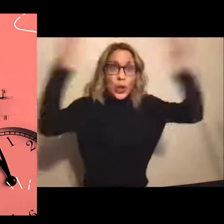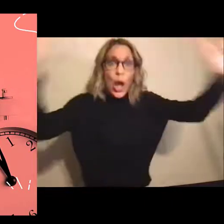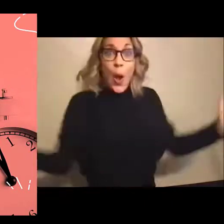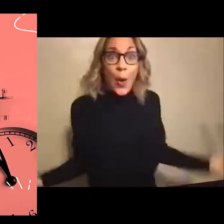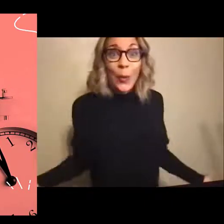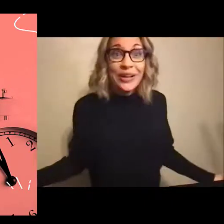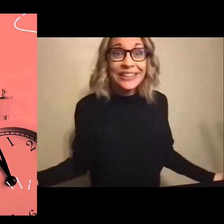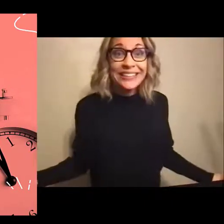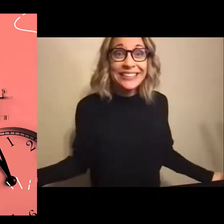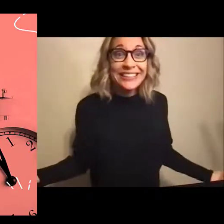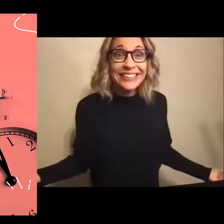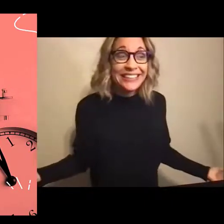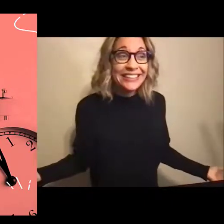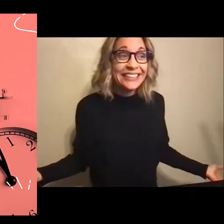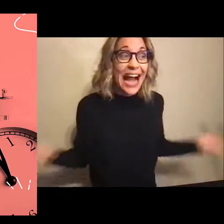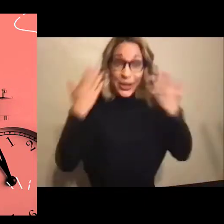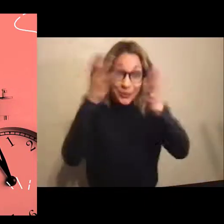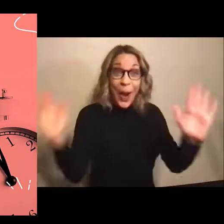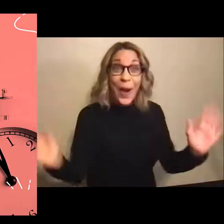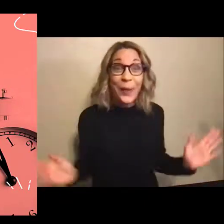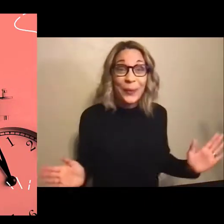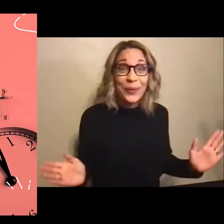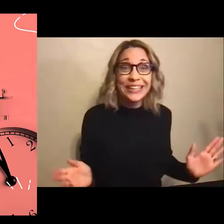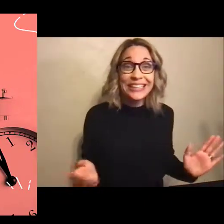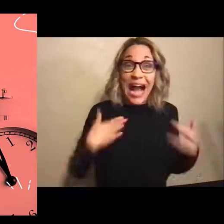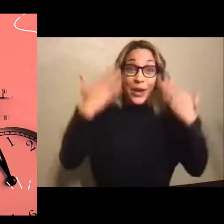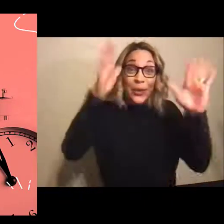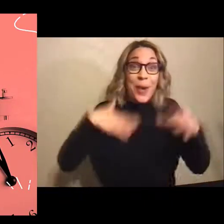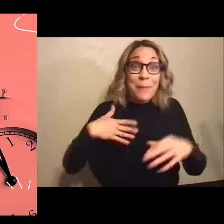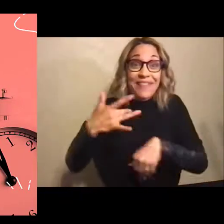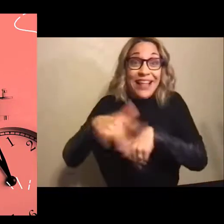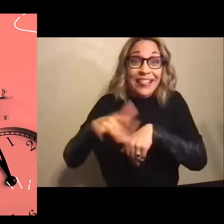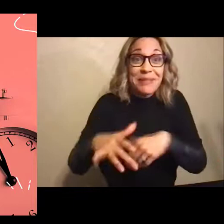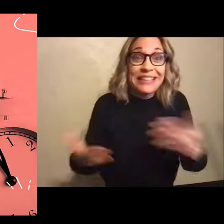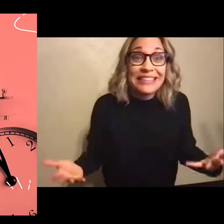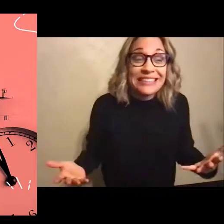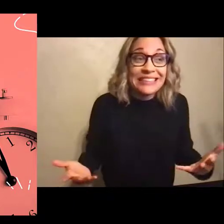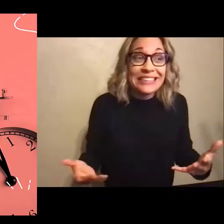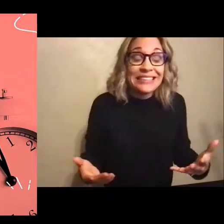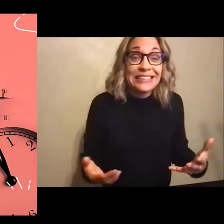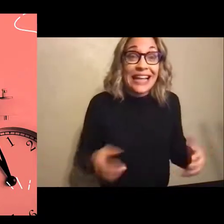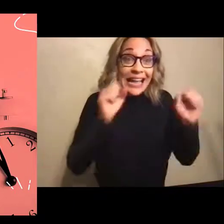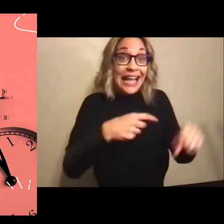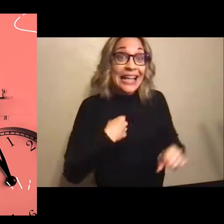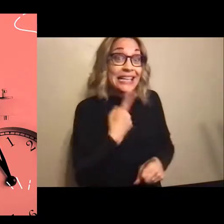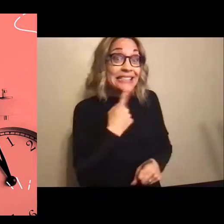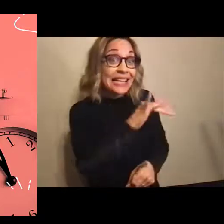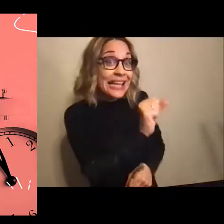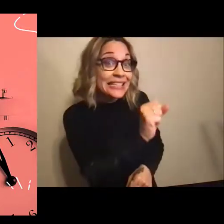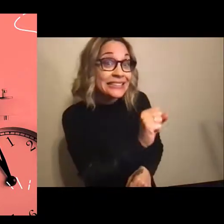And I just feel so incredibly overwhelmed. I don't know, can I do all this? I don't know if I have time.